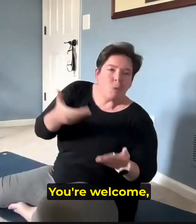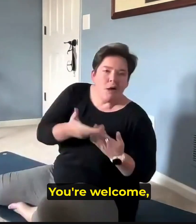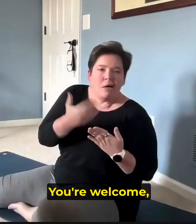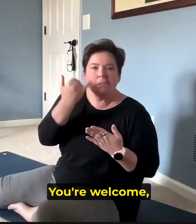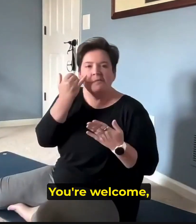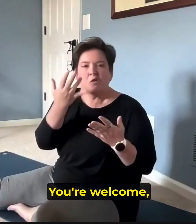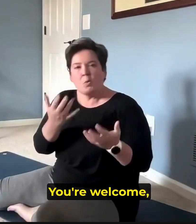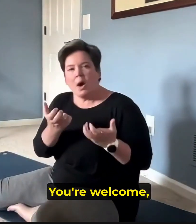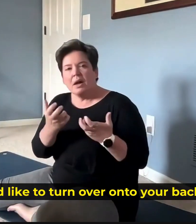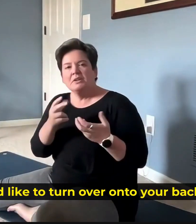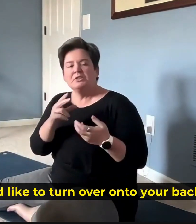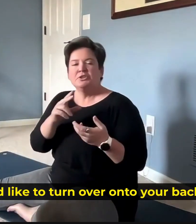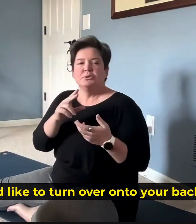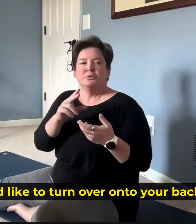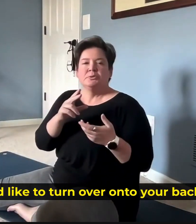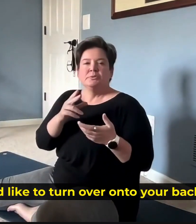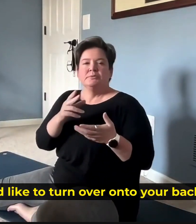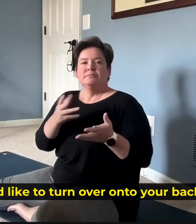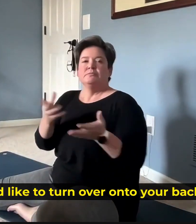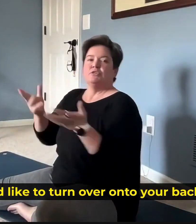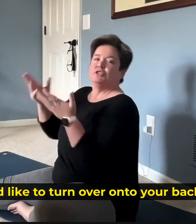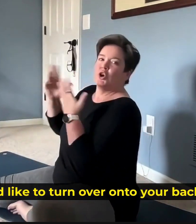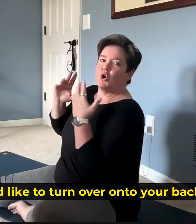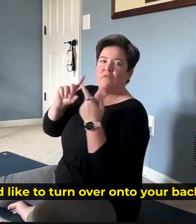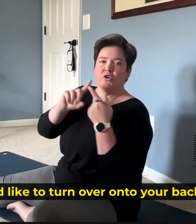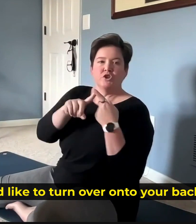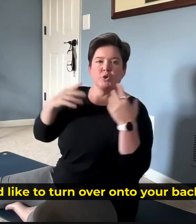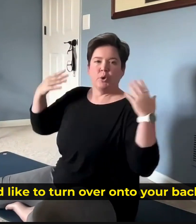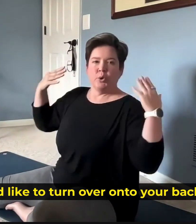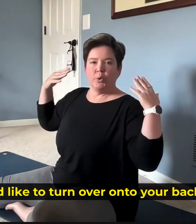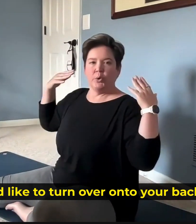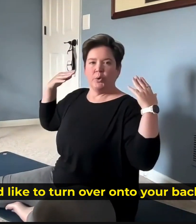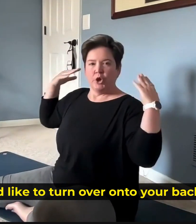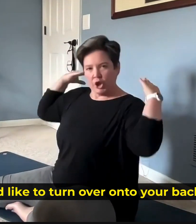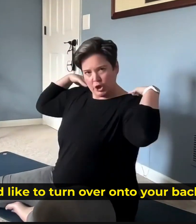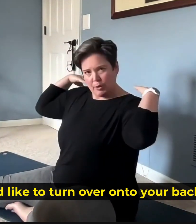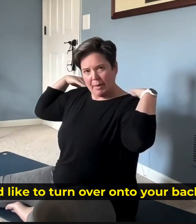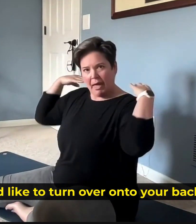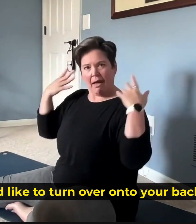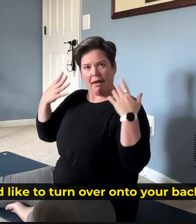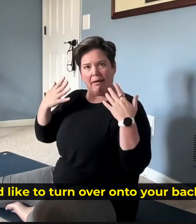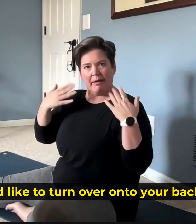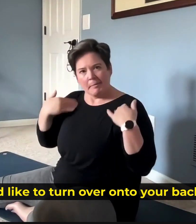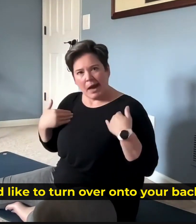You're welcome if you'd like to turn over onto your back body,